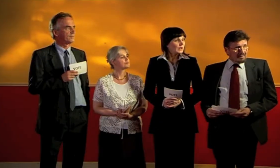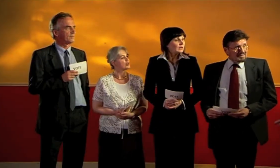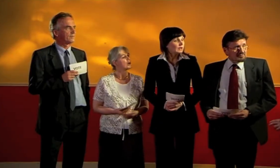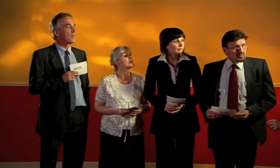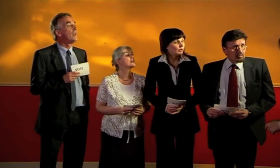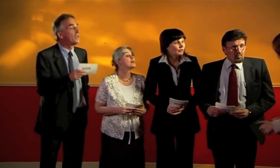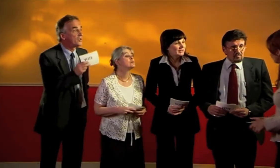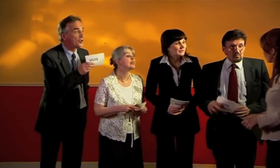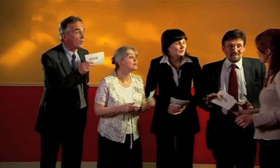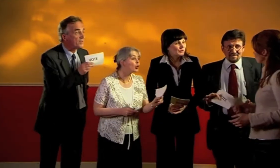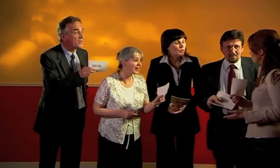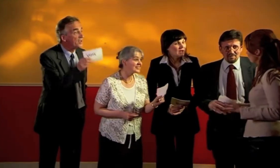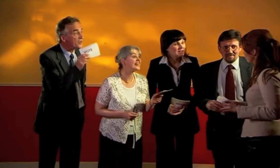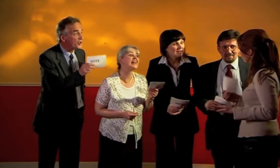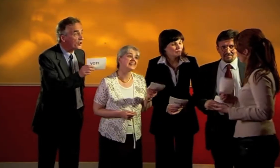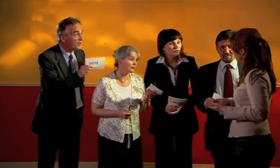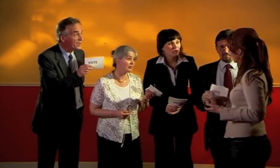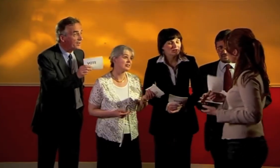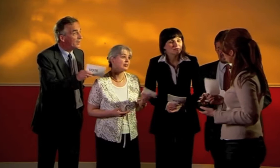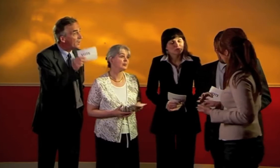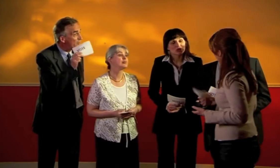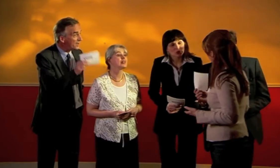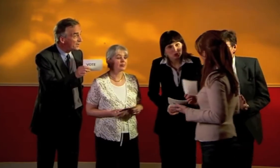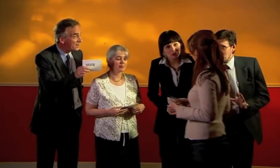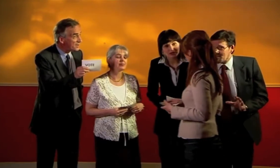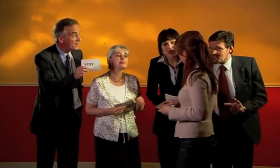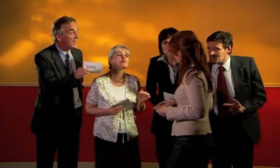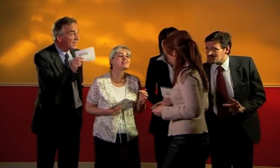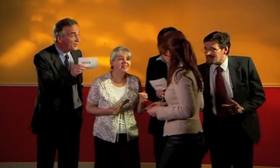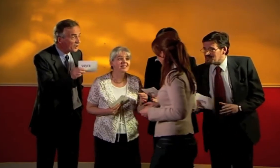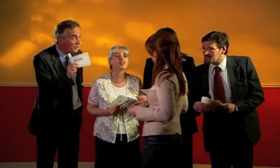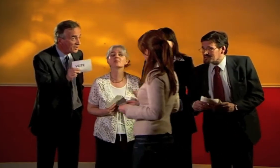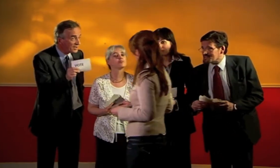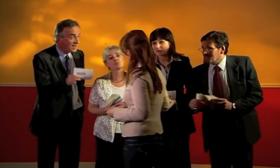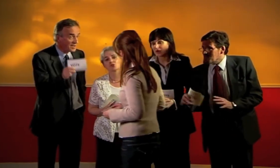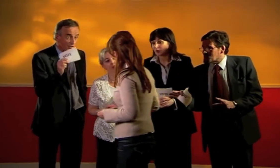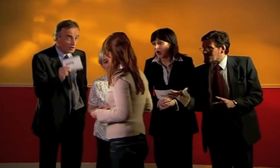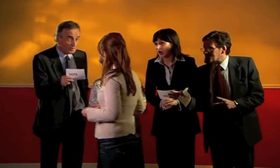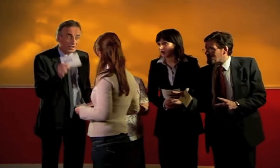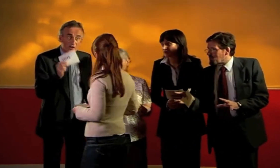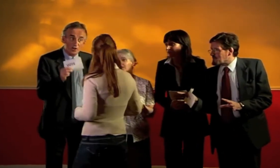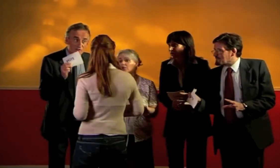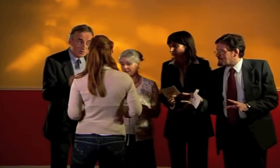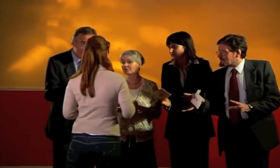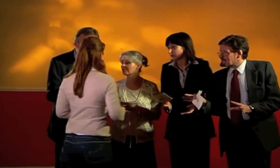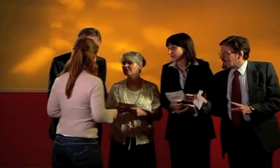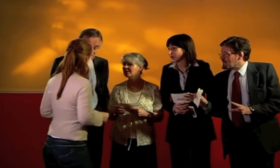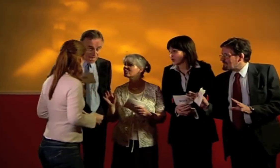Give us your number one. We'll stabilise the economy. Better deal for parents, better children's allowances, bonus for all people. We'll have